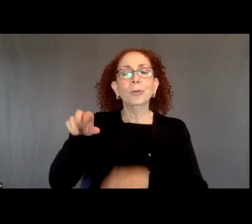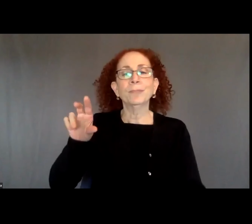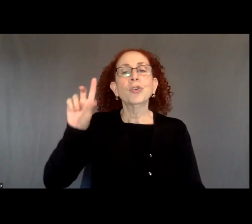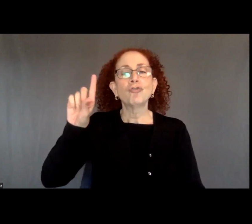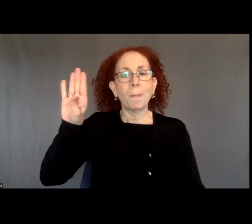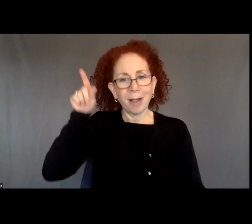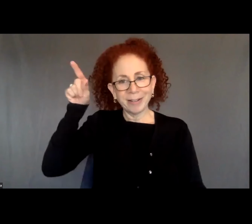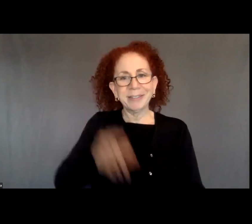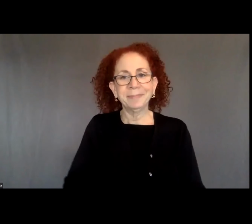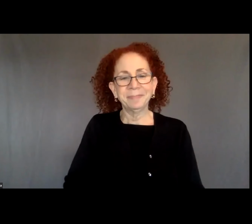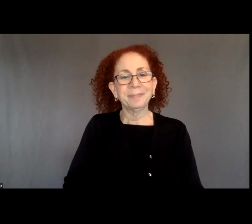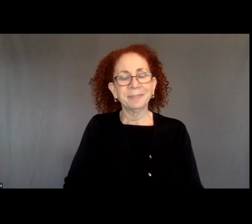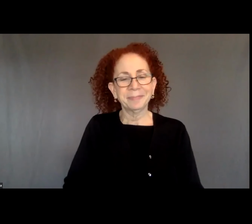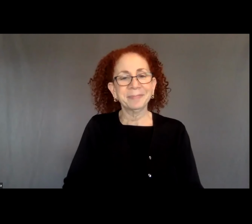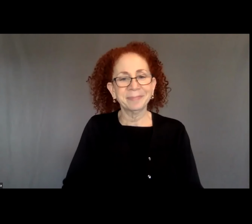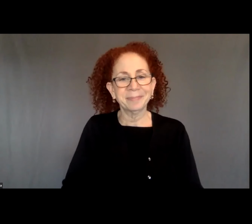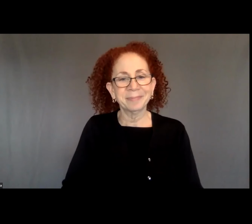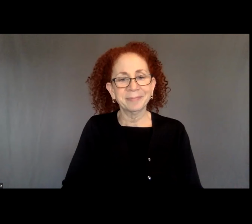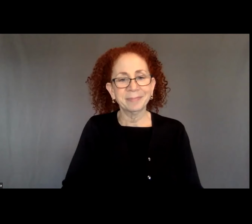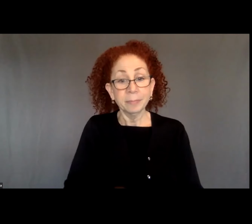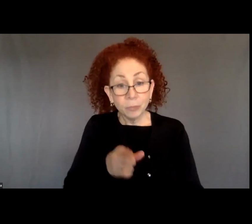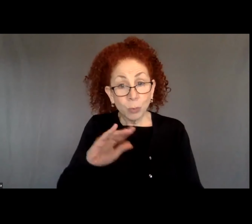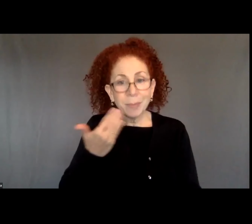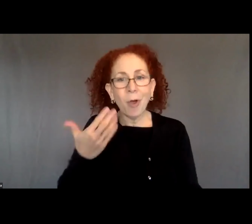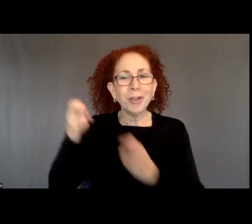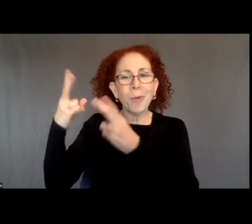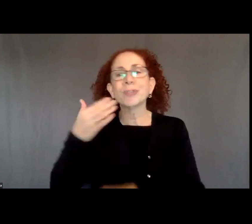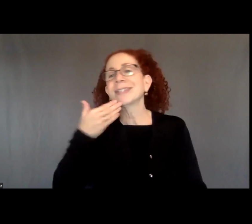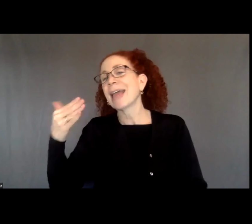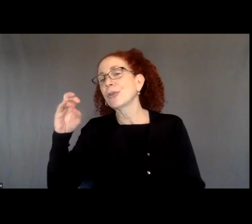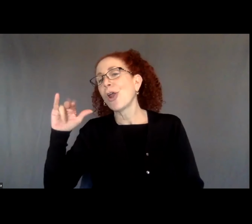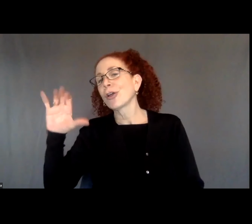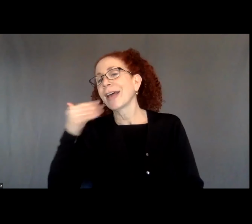again I'll post that. It's already posted. Thank you, Erica.